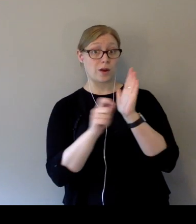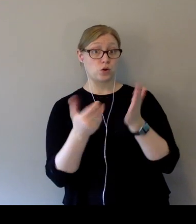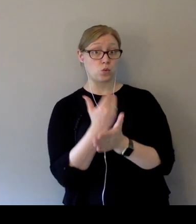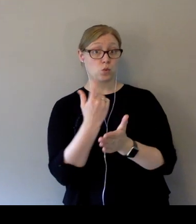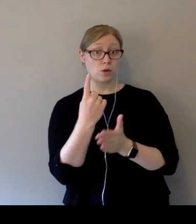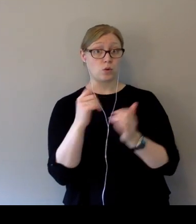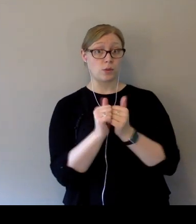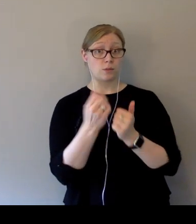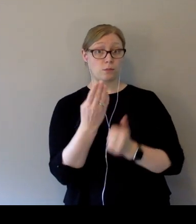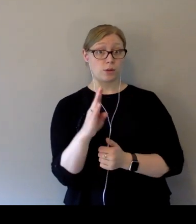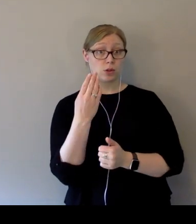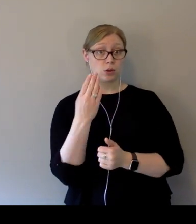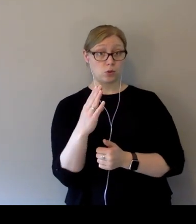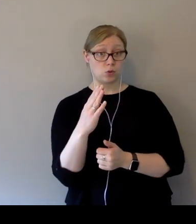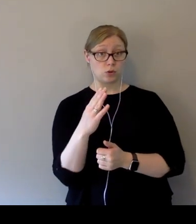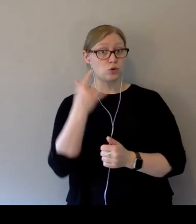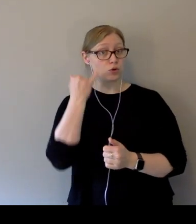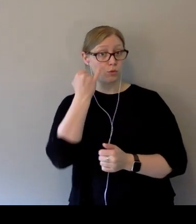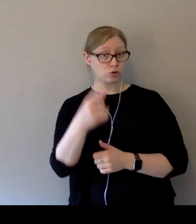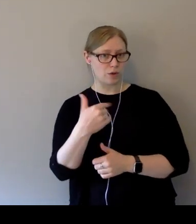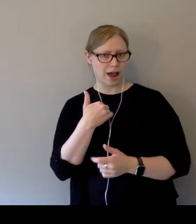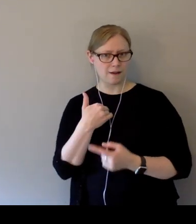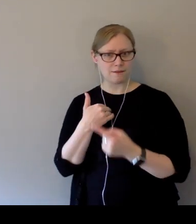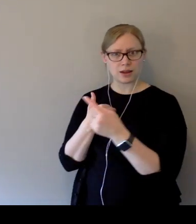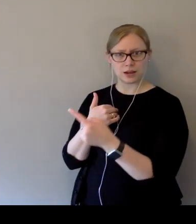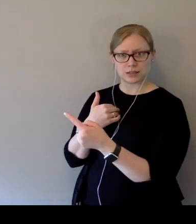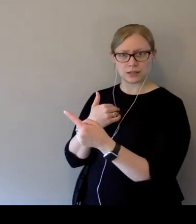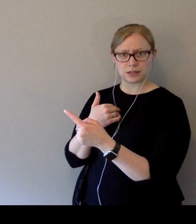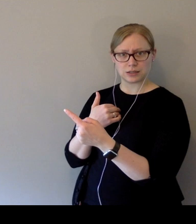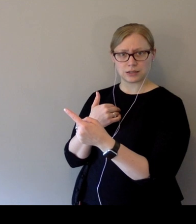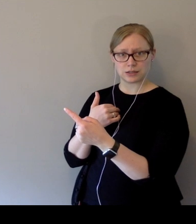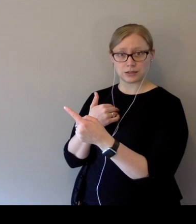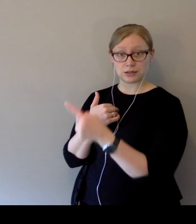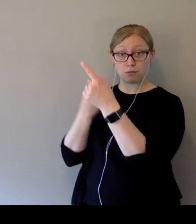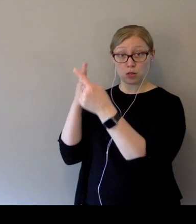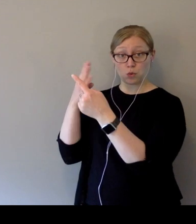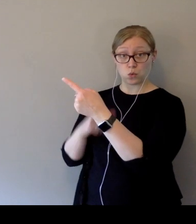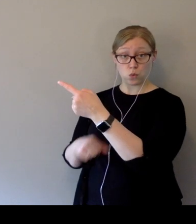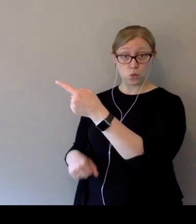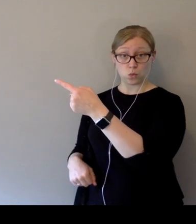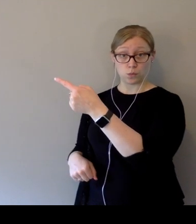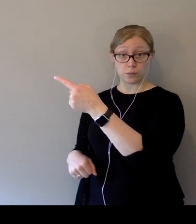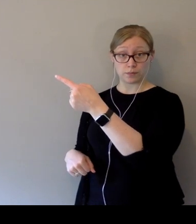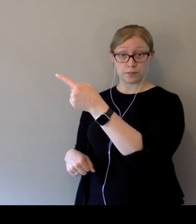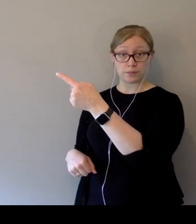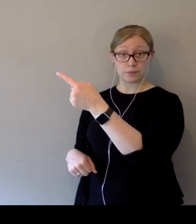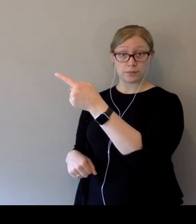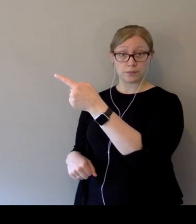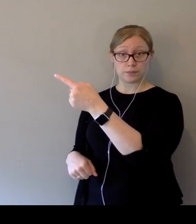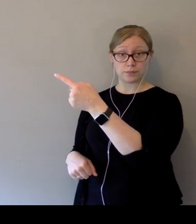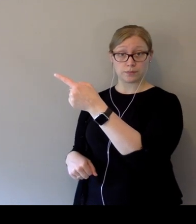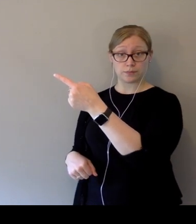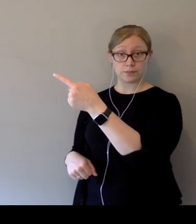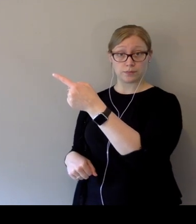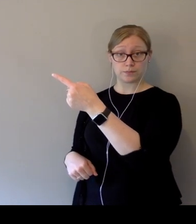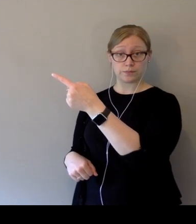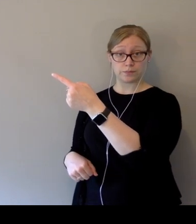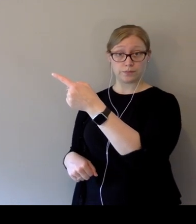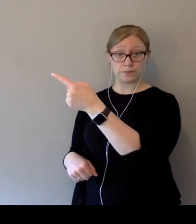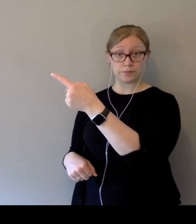going to say that you have this proportion. X minus 3 over 5